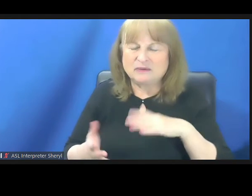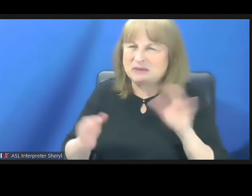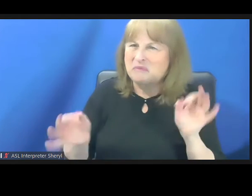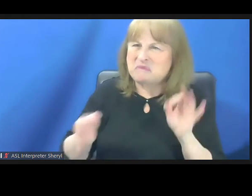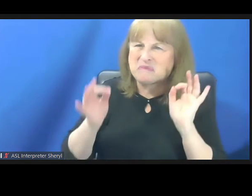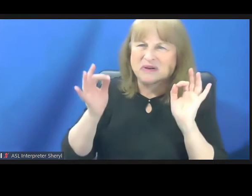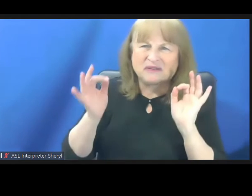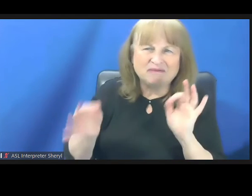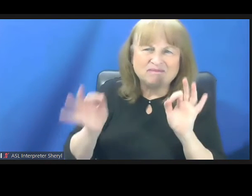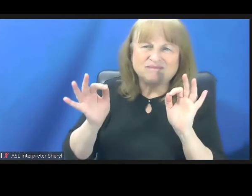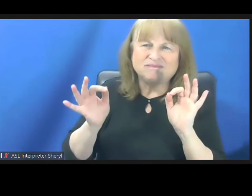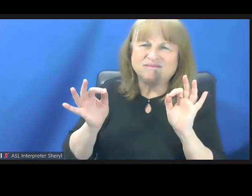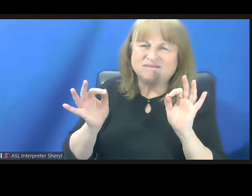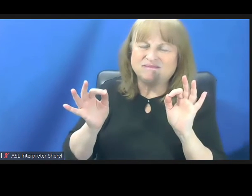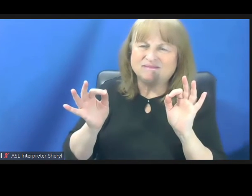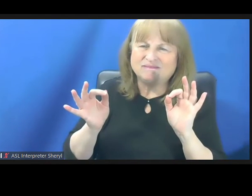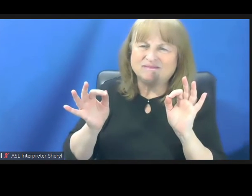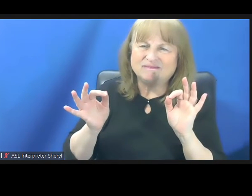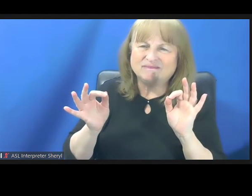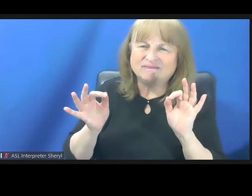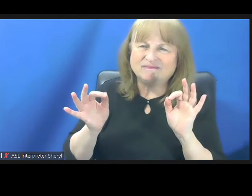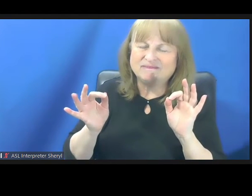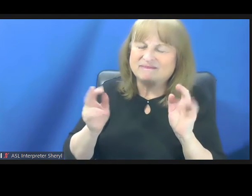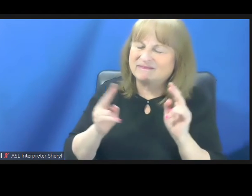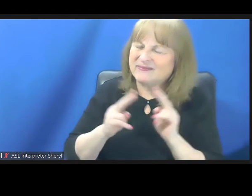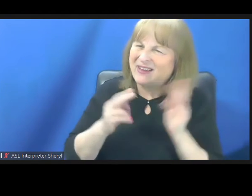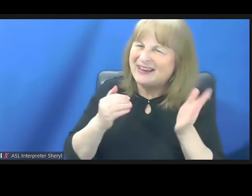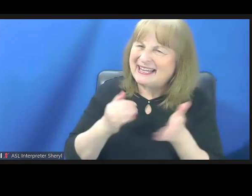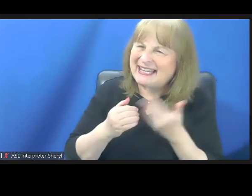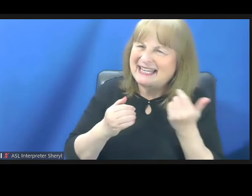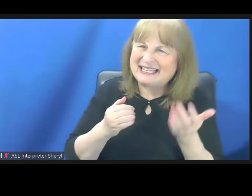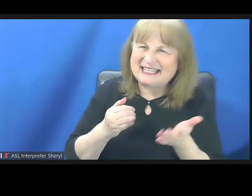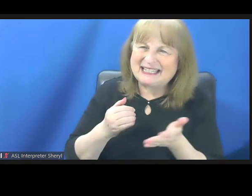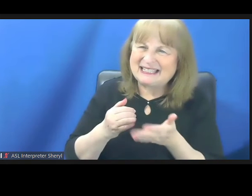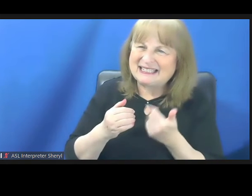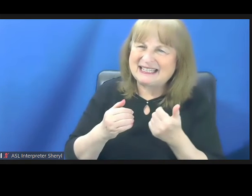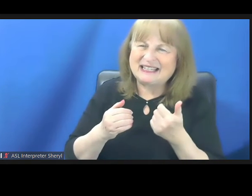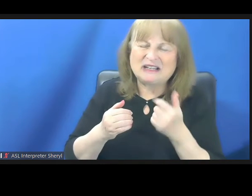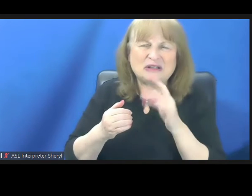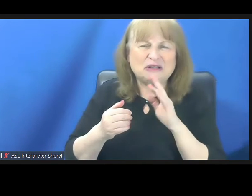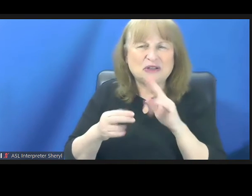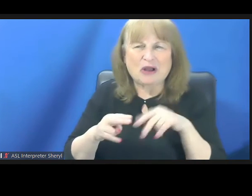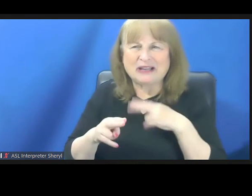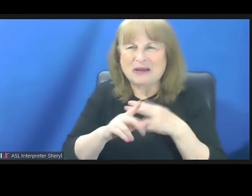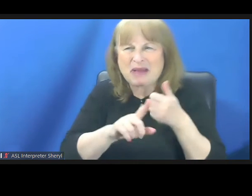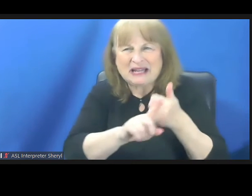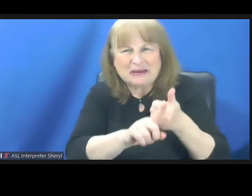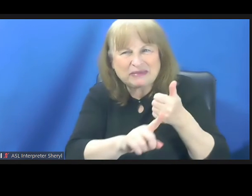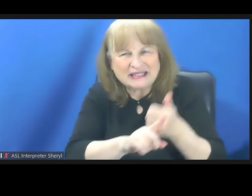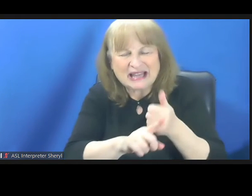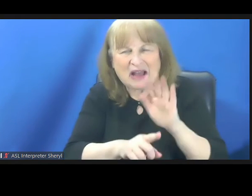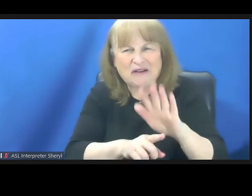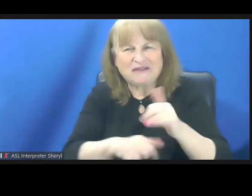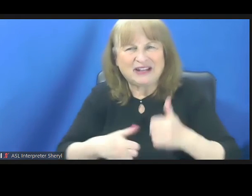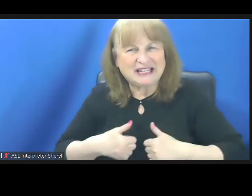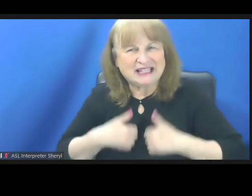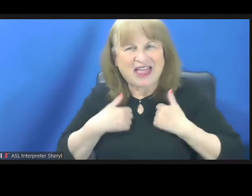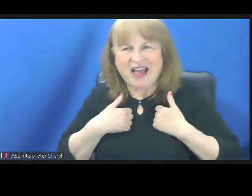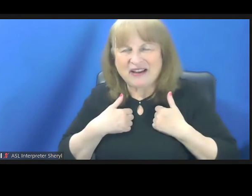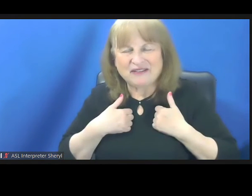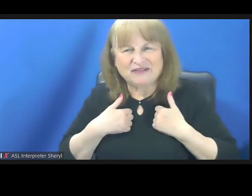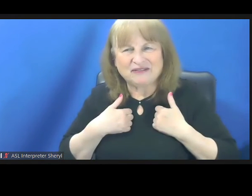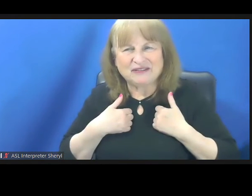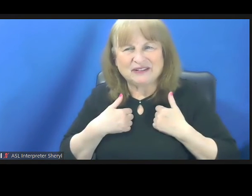ideal in again, it was very easy talking about himself and his life